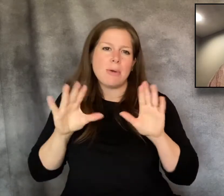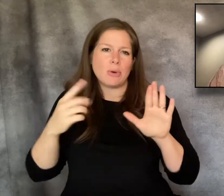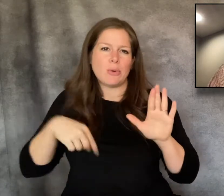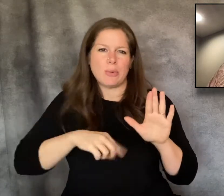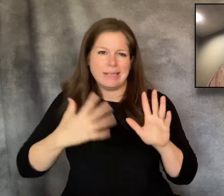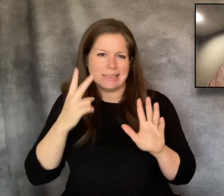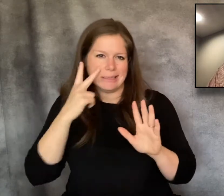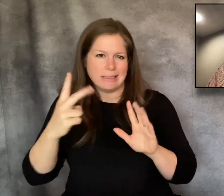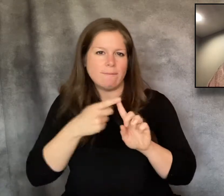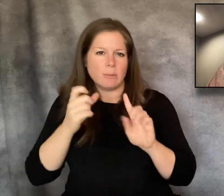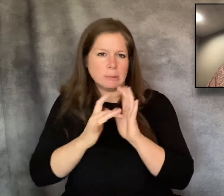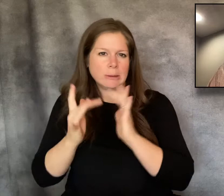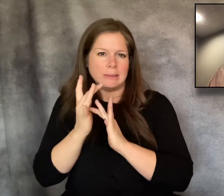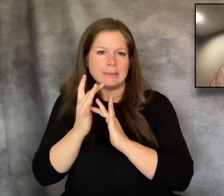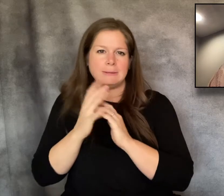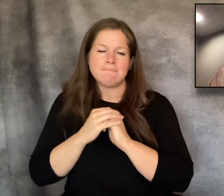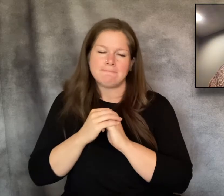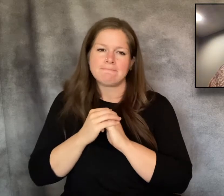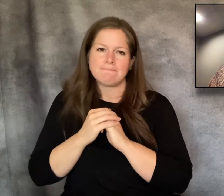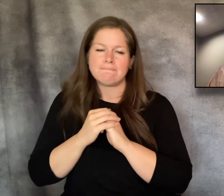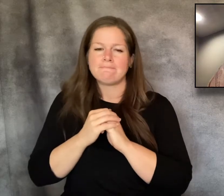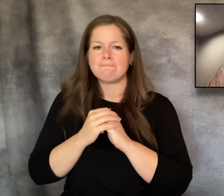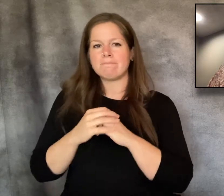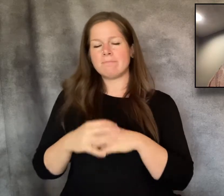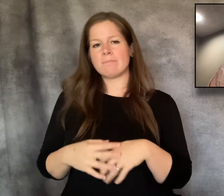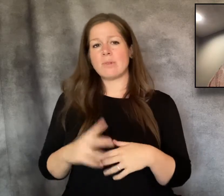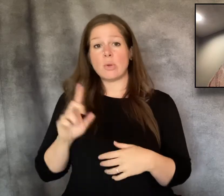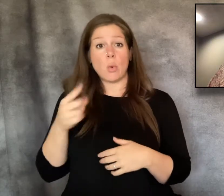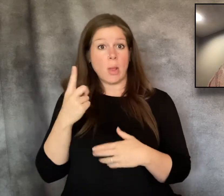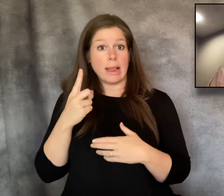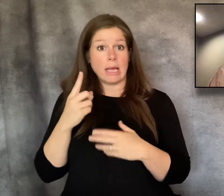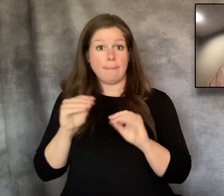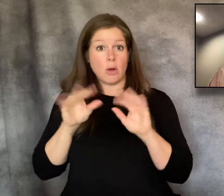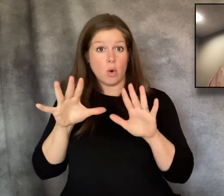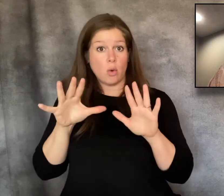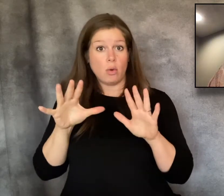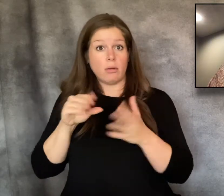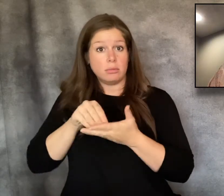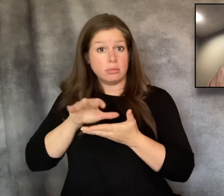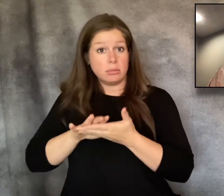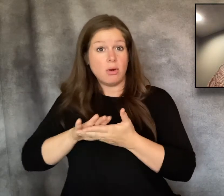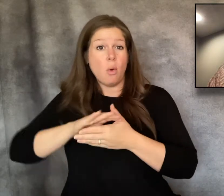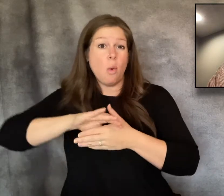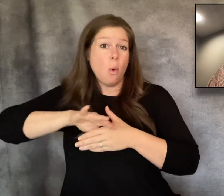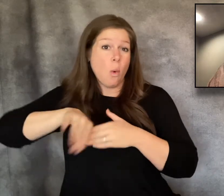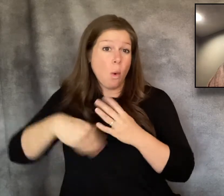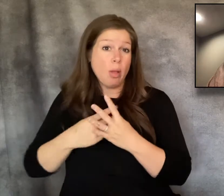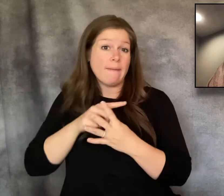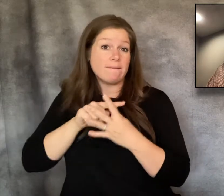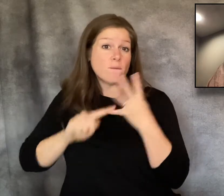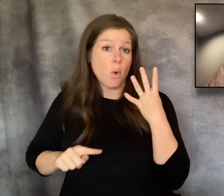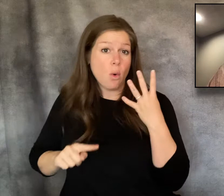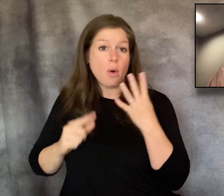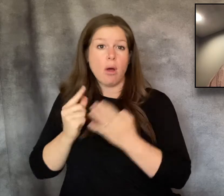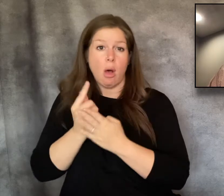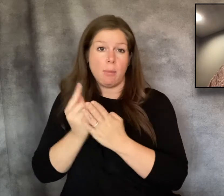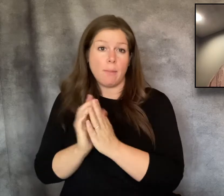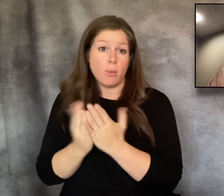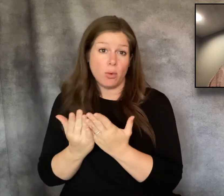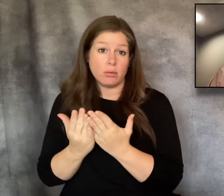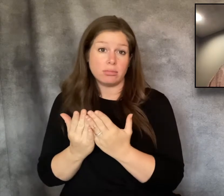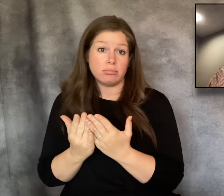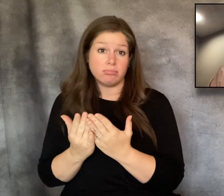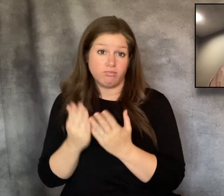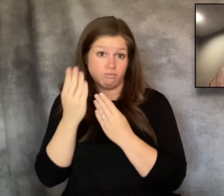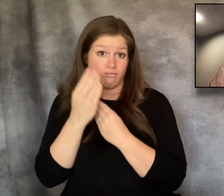the attention given it to by the gospel writers. It's the only miracle recorded in all 4 gospel writers. So as a little add-on after this,